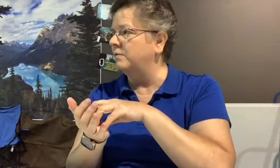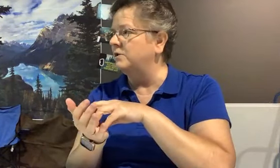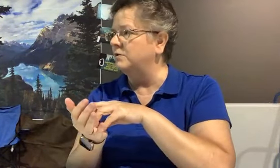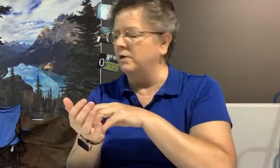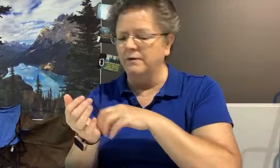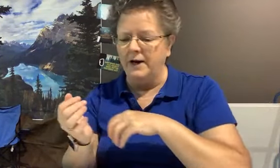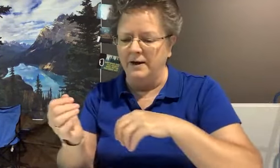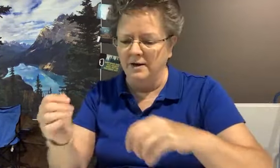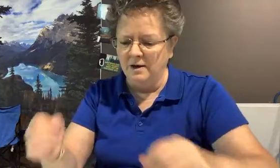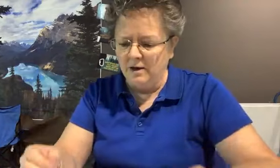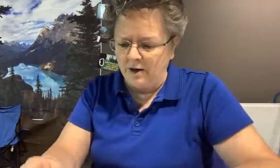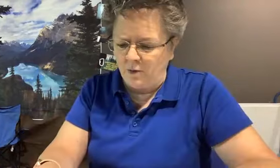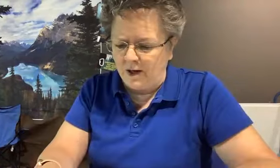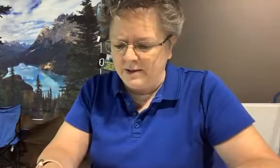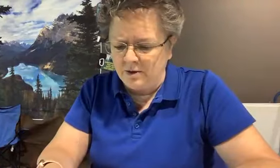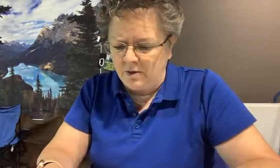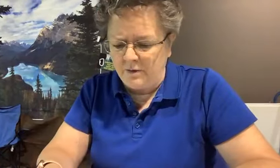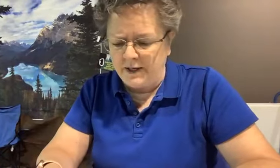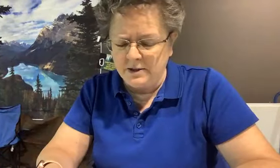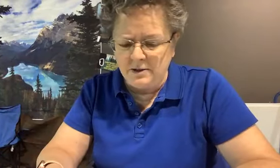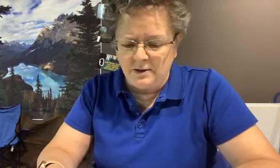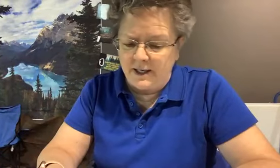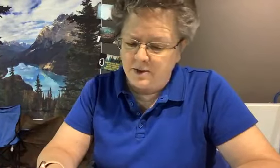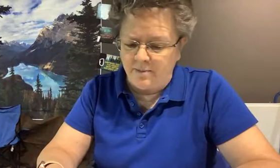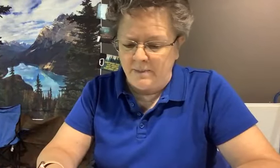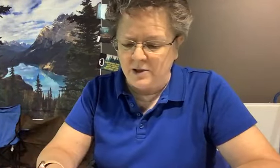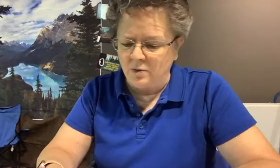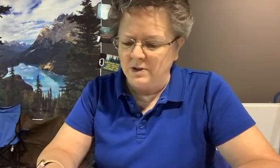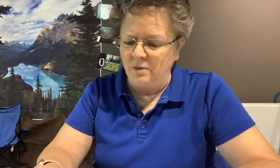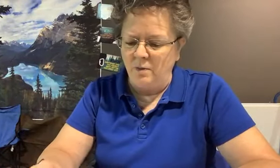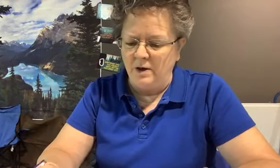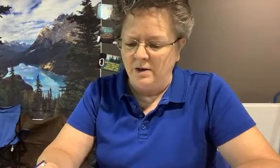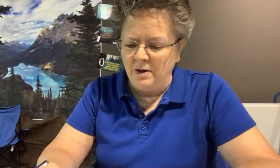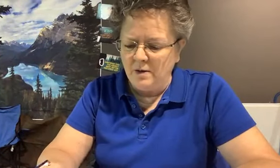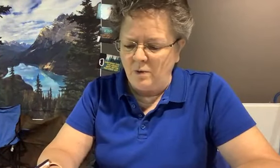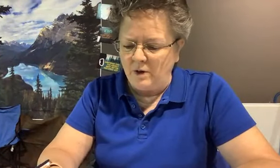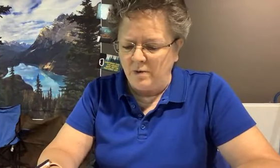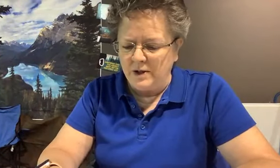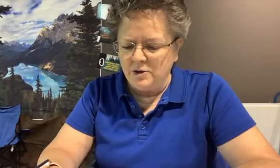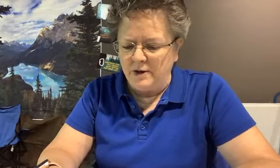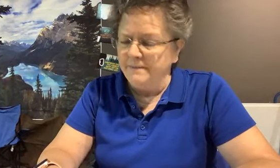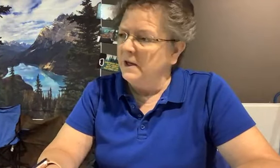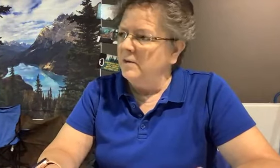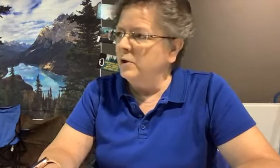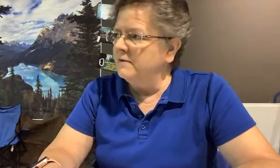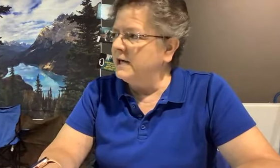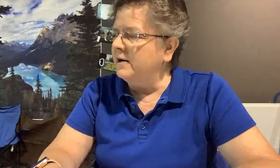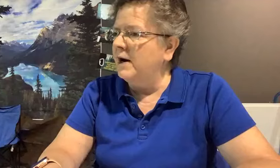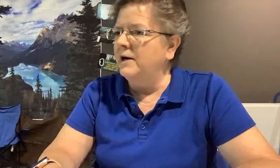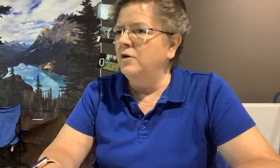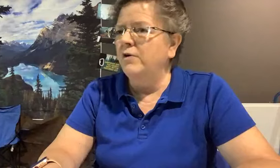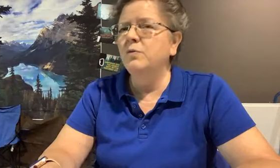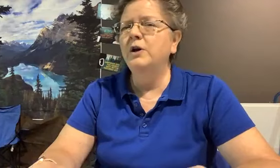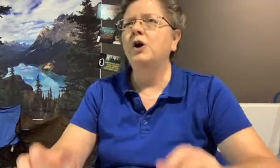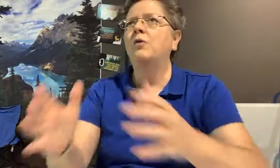we just wouldn't have had otherwise. So that's a major reason we want to go into it. Book of Zechariah, you always want to go,